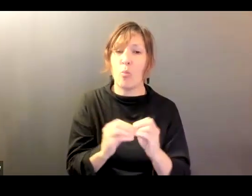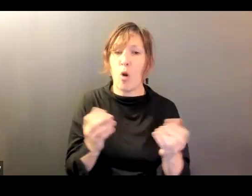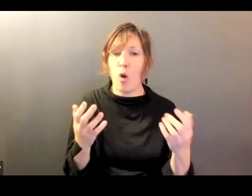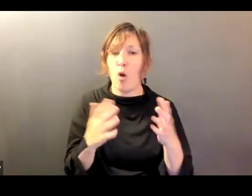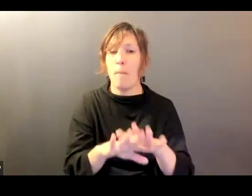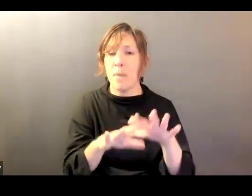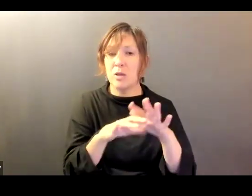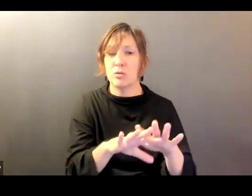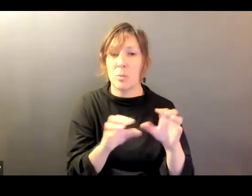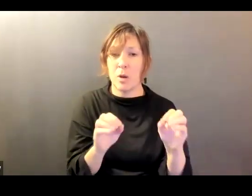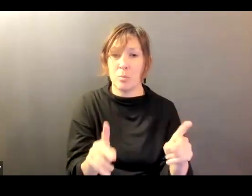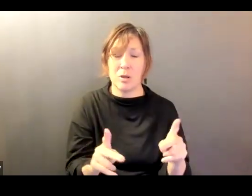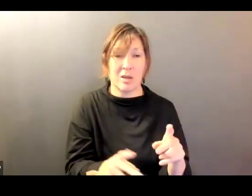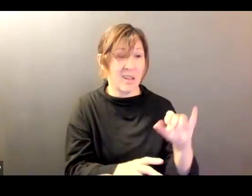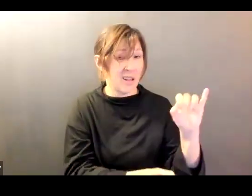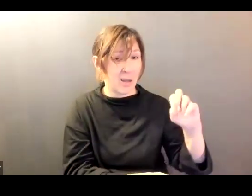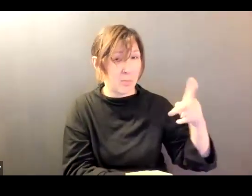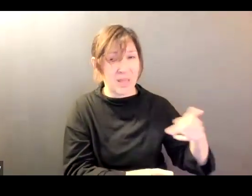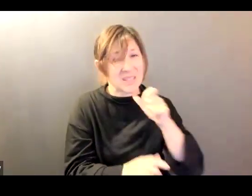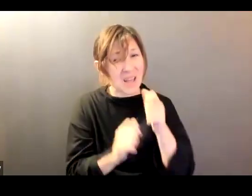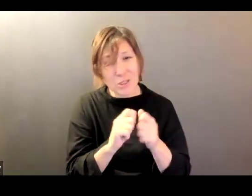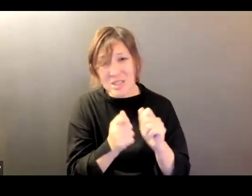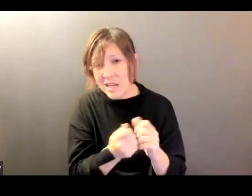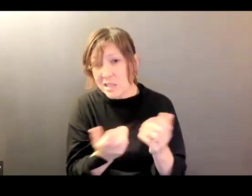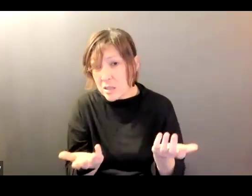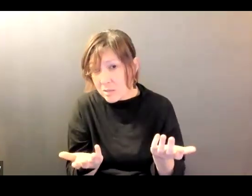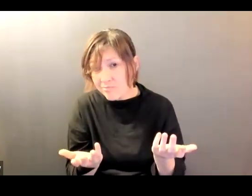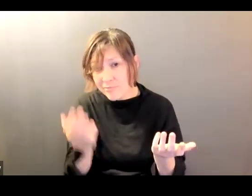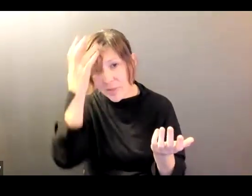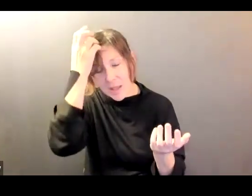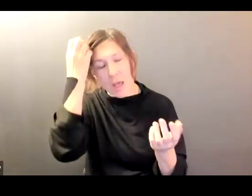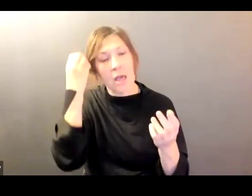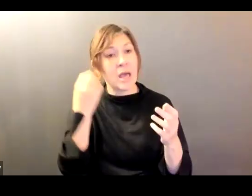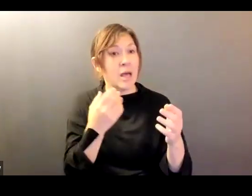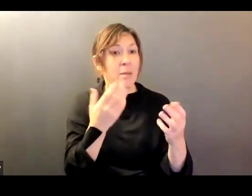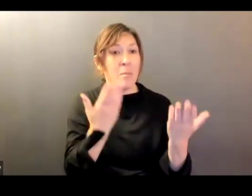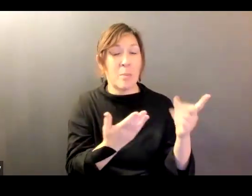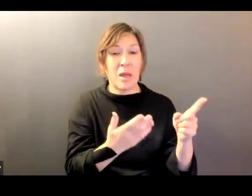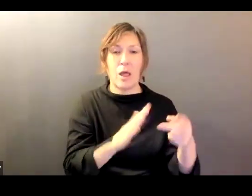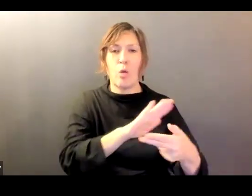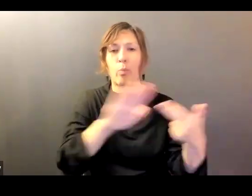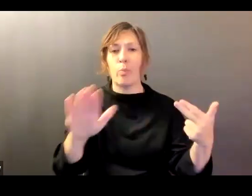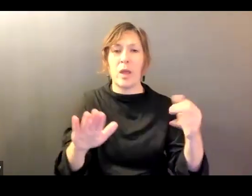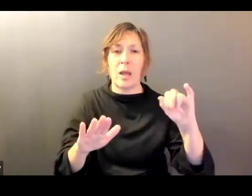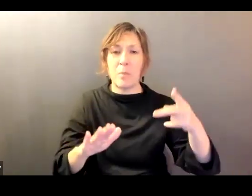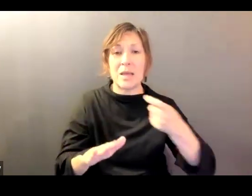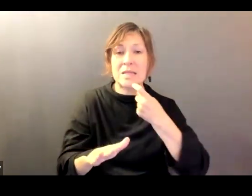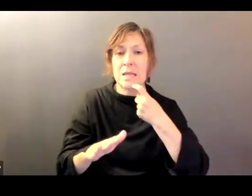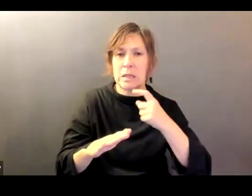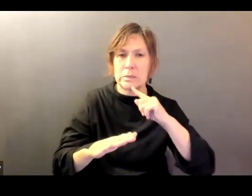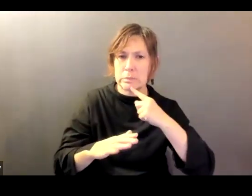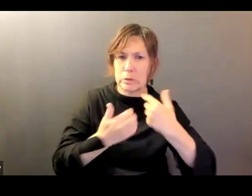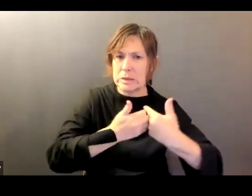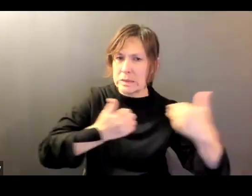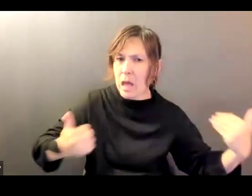those IEPs. So although we do see students still have substantially separate as their placement, we have students now